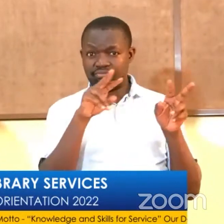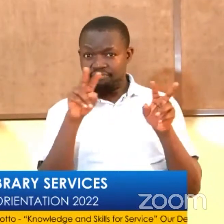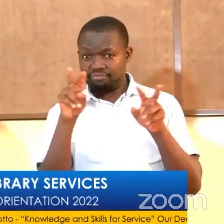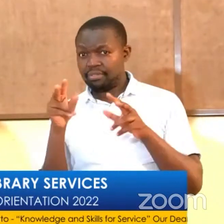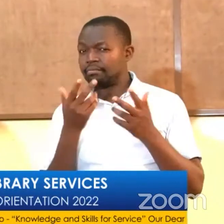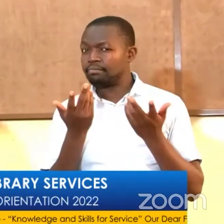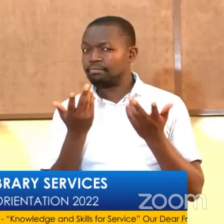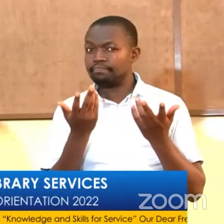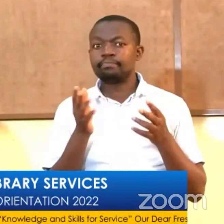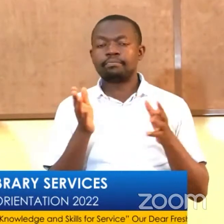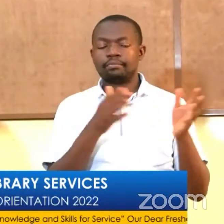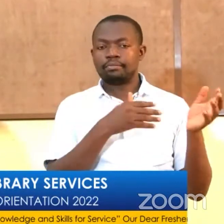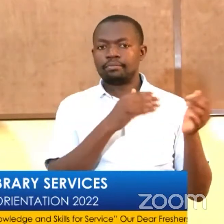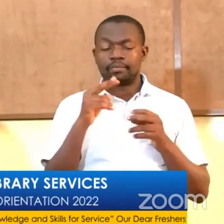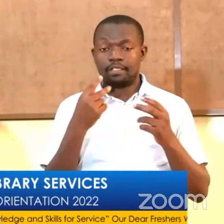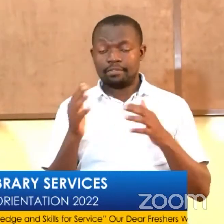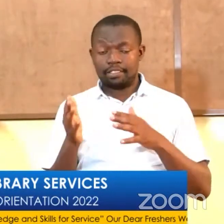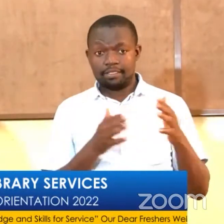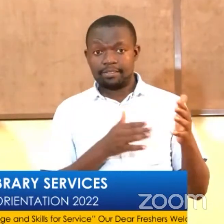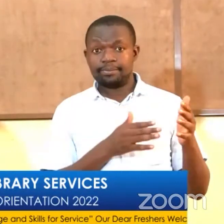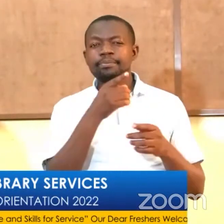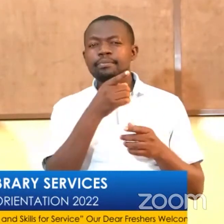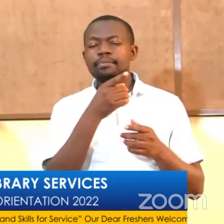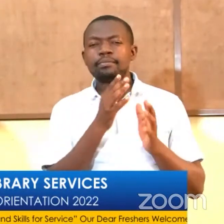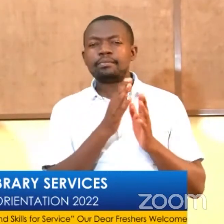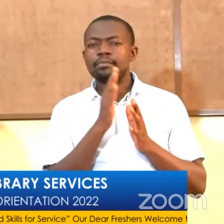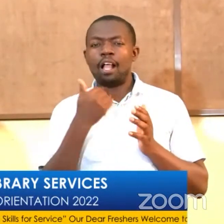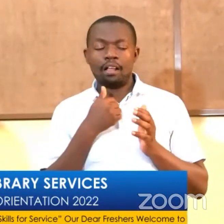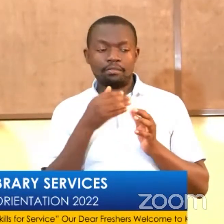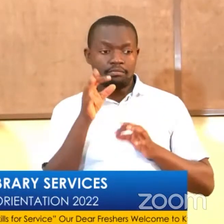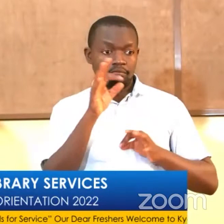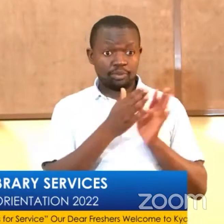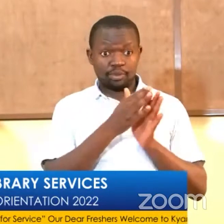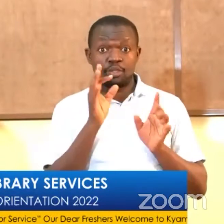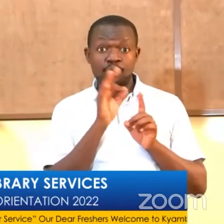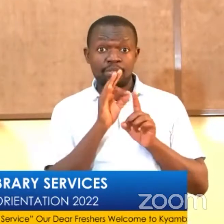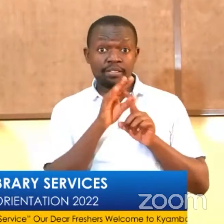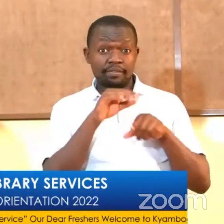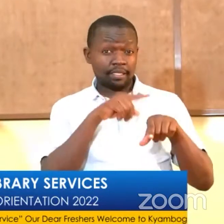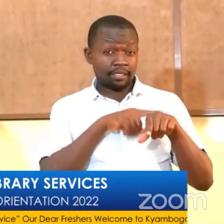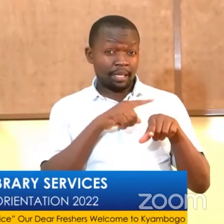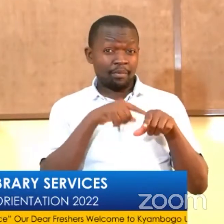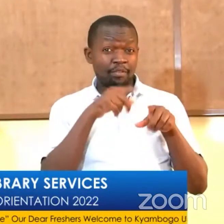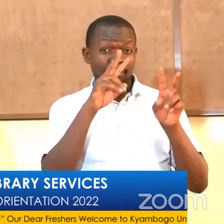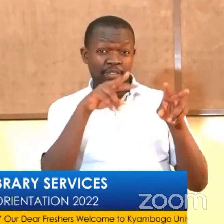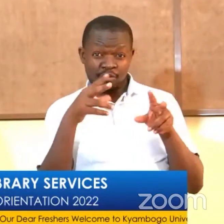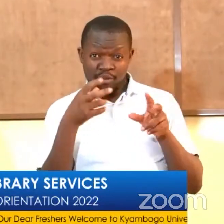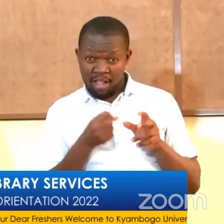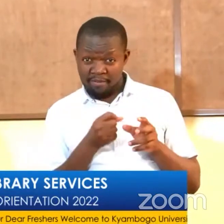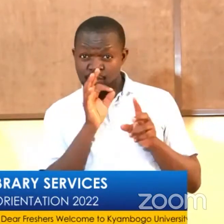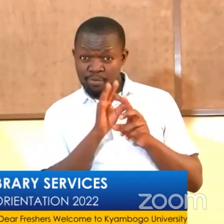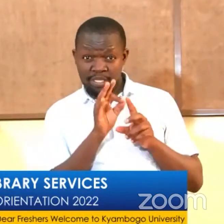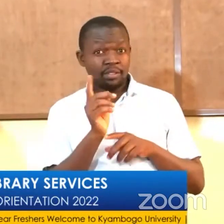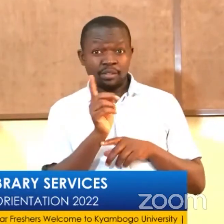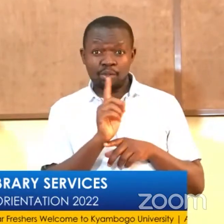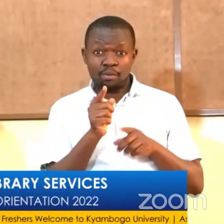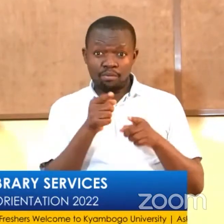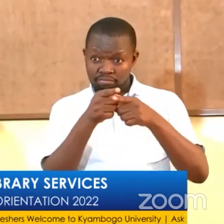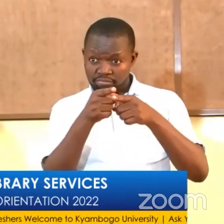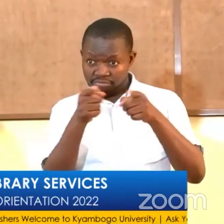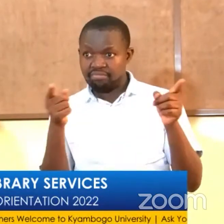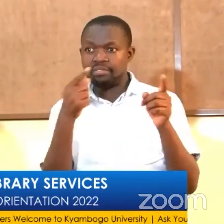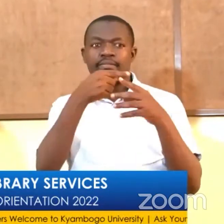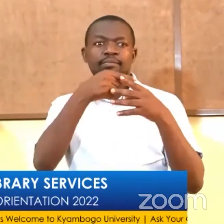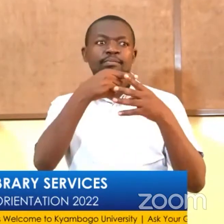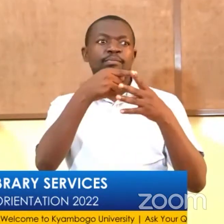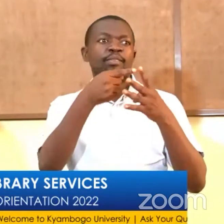the faculties design the specific time for the tour? No. It is you to prioritize